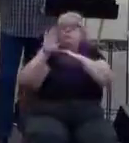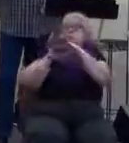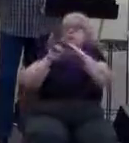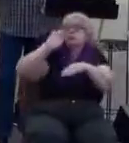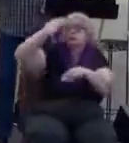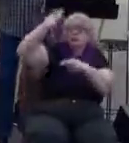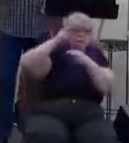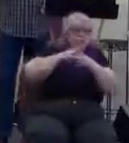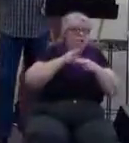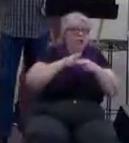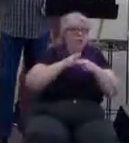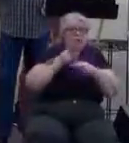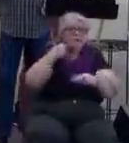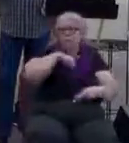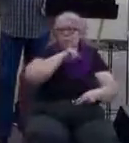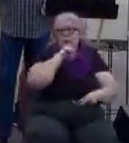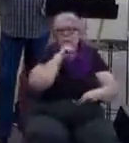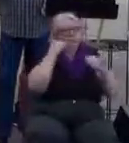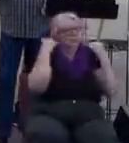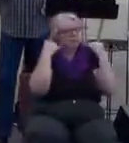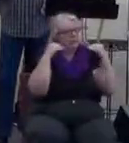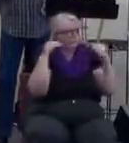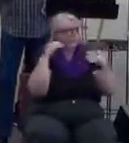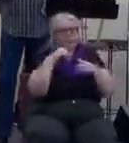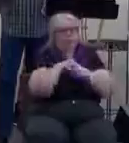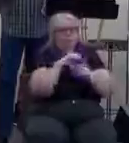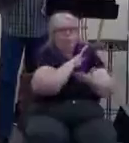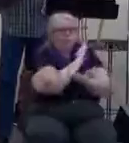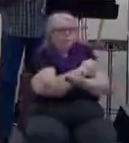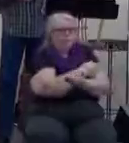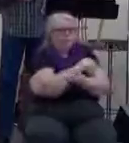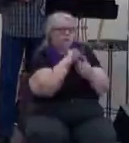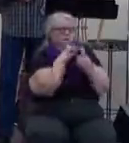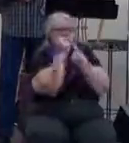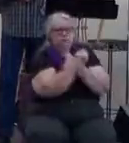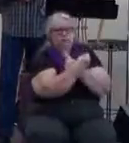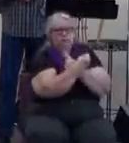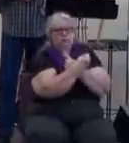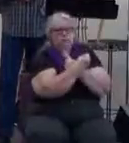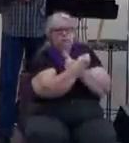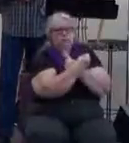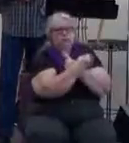We're not limited in power or circumstance, and neither is God.